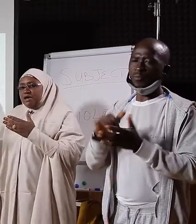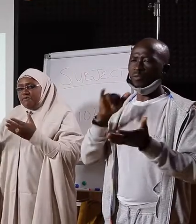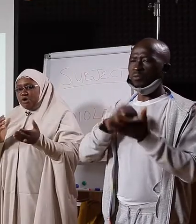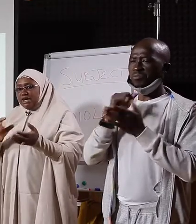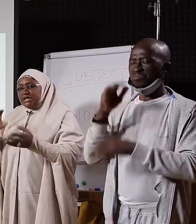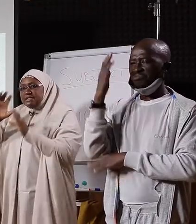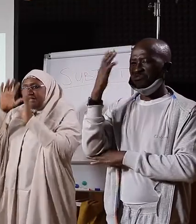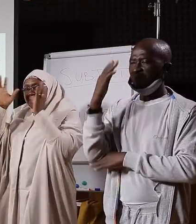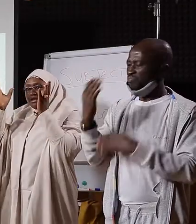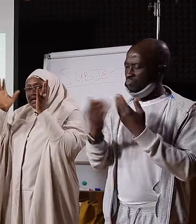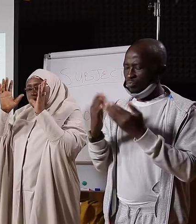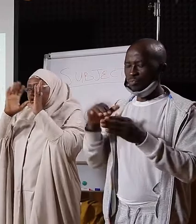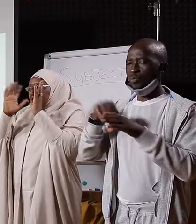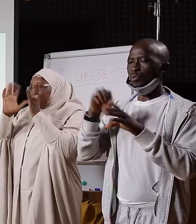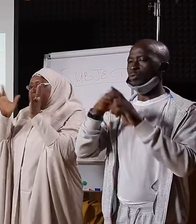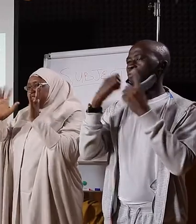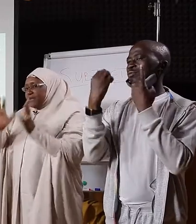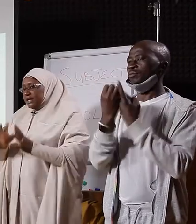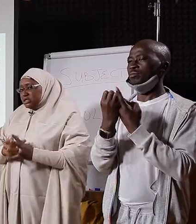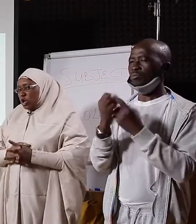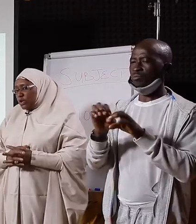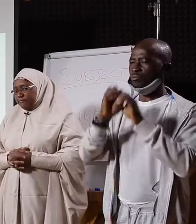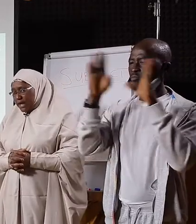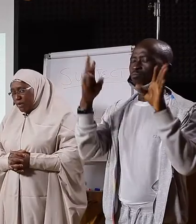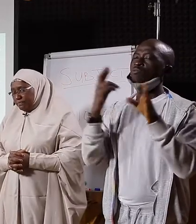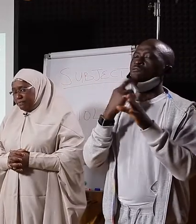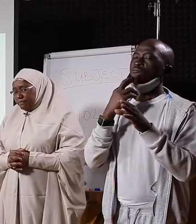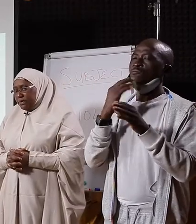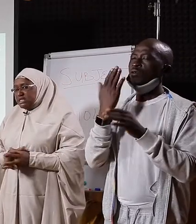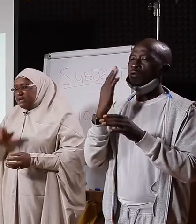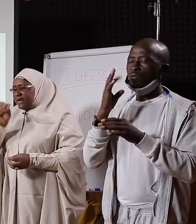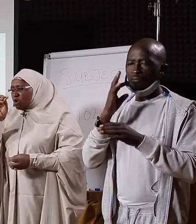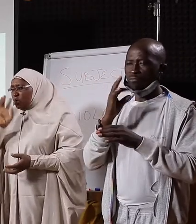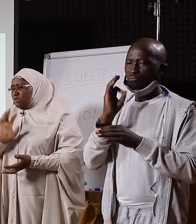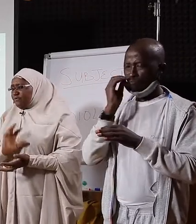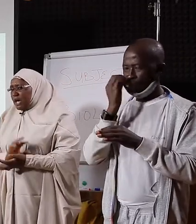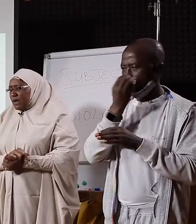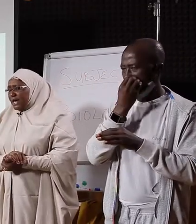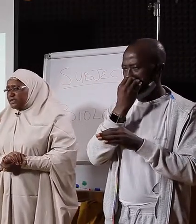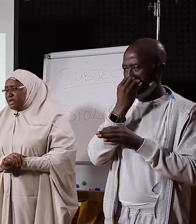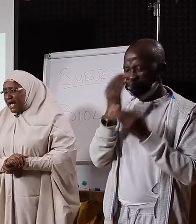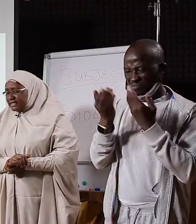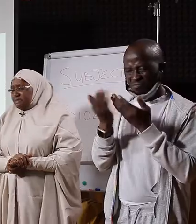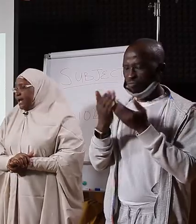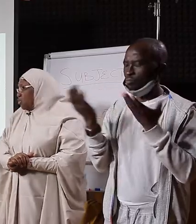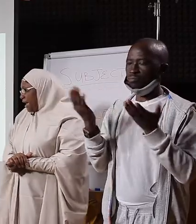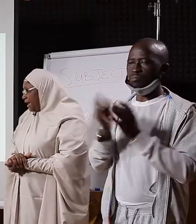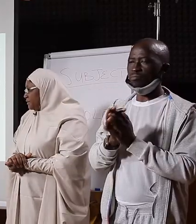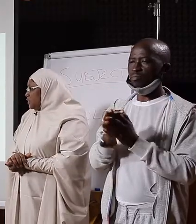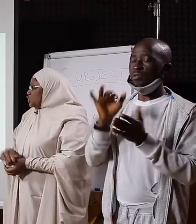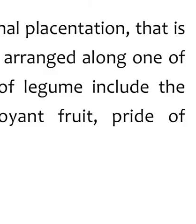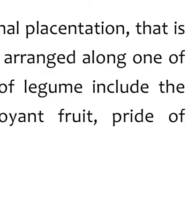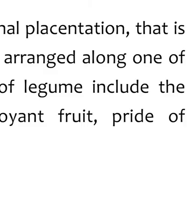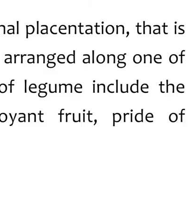common to our environment. It has a very bright red colored flower. It is a very common flower that is being asked by